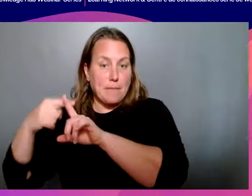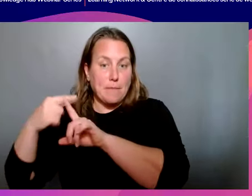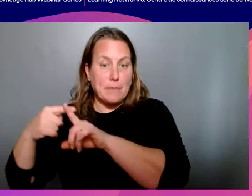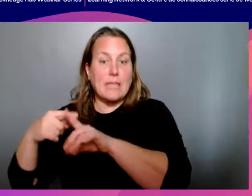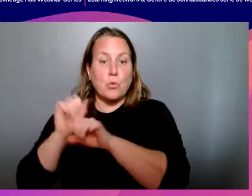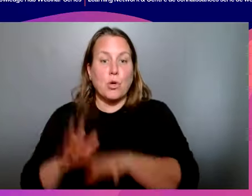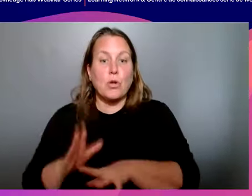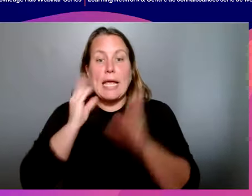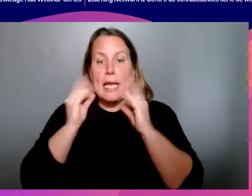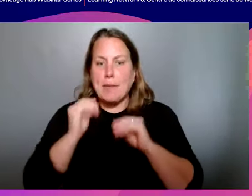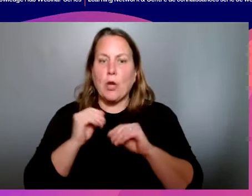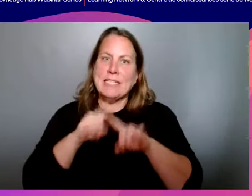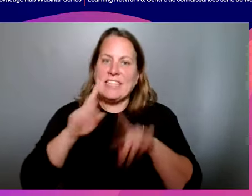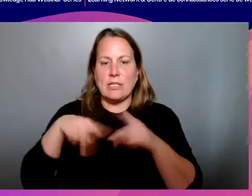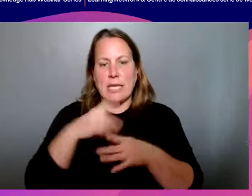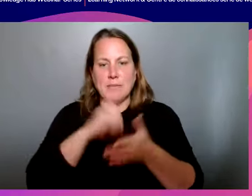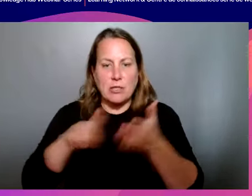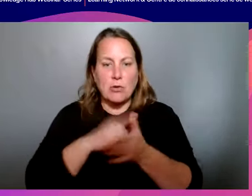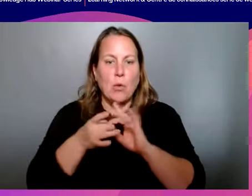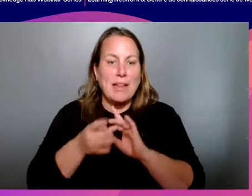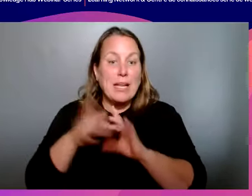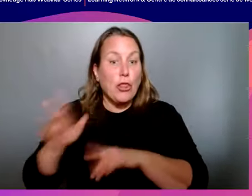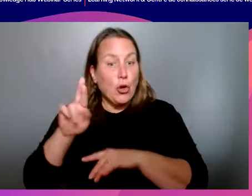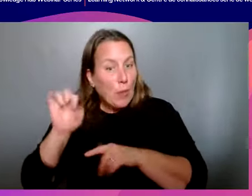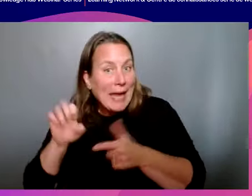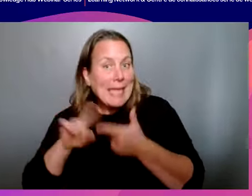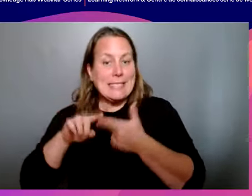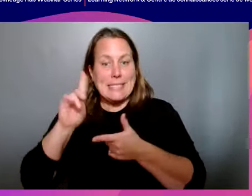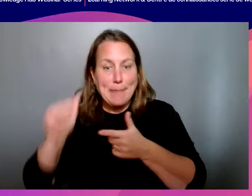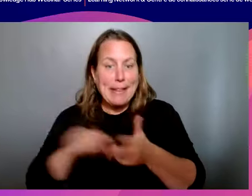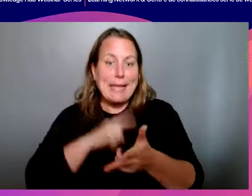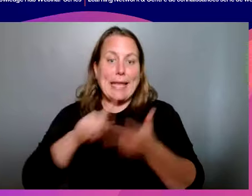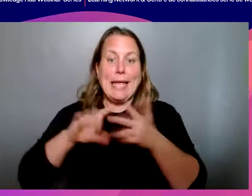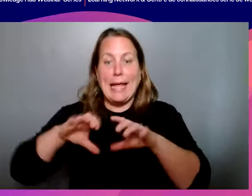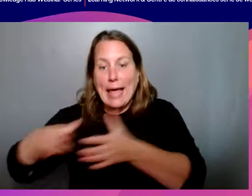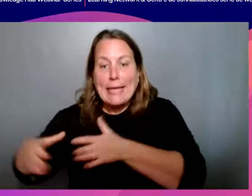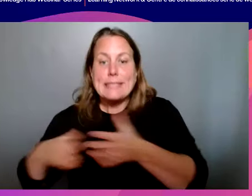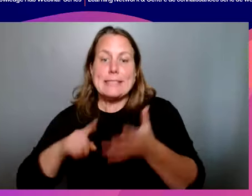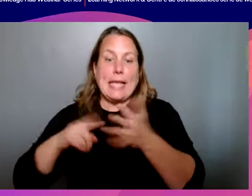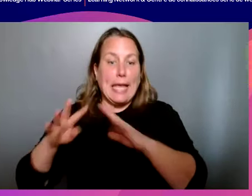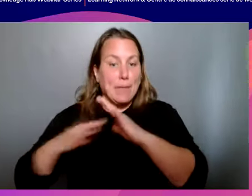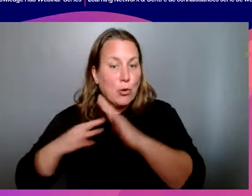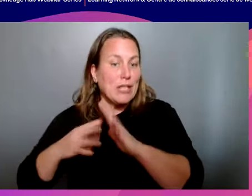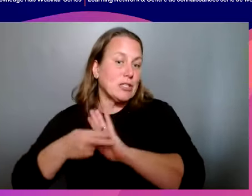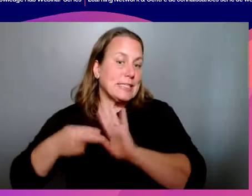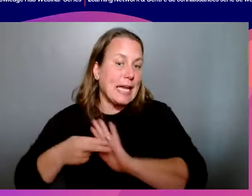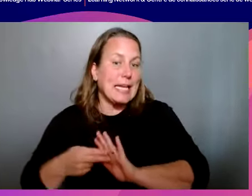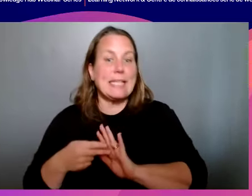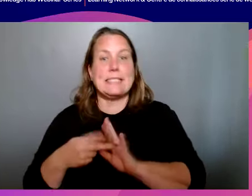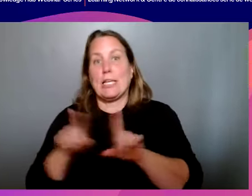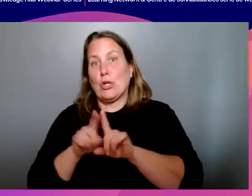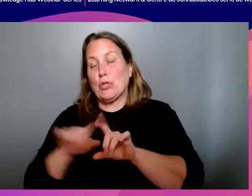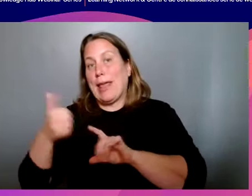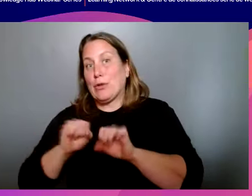race, disability, class, immigration status, and other social locations. And so we need to be addressing this through